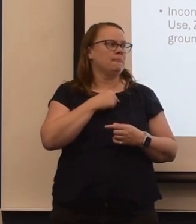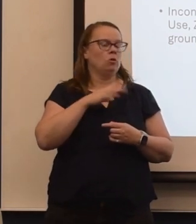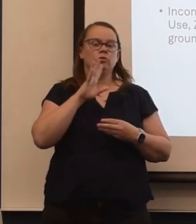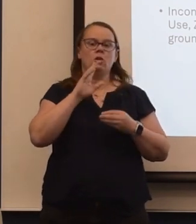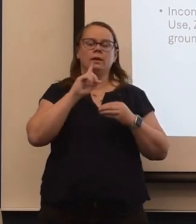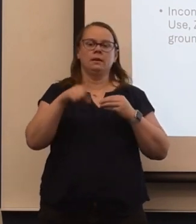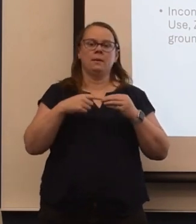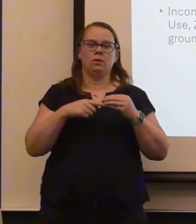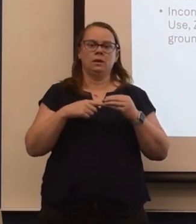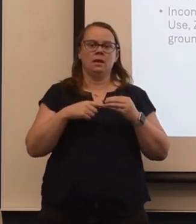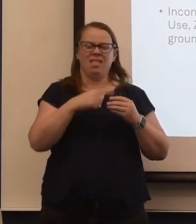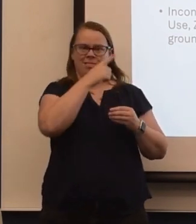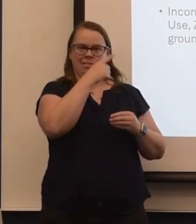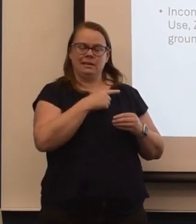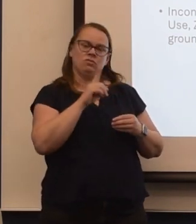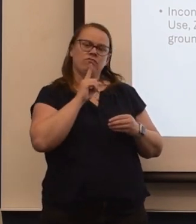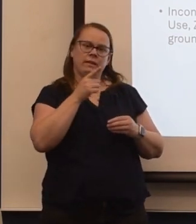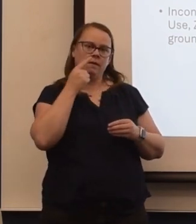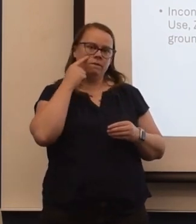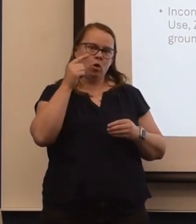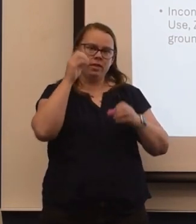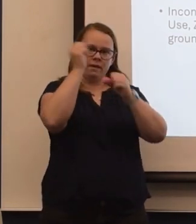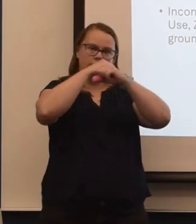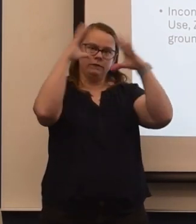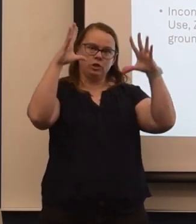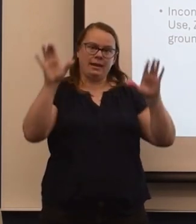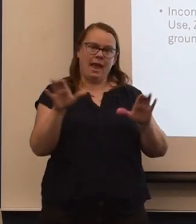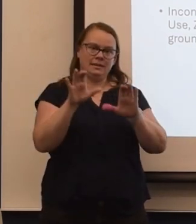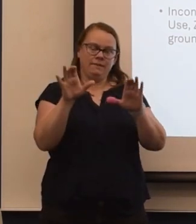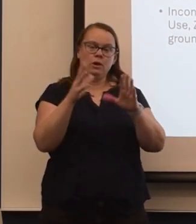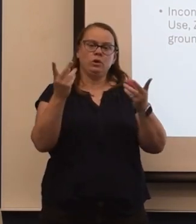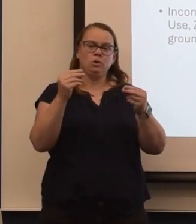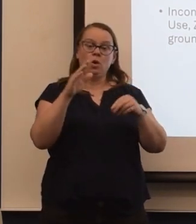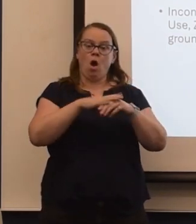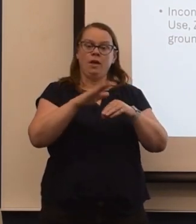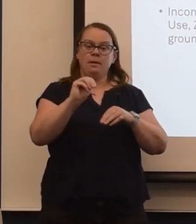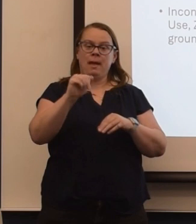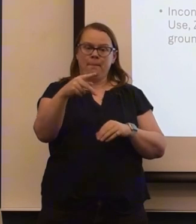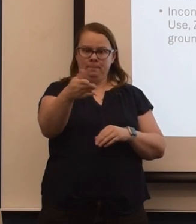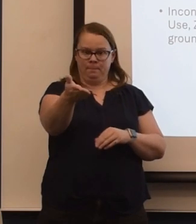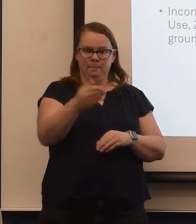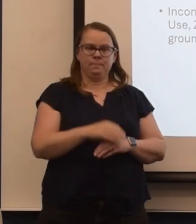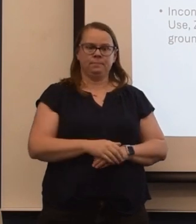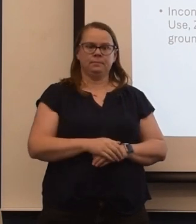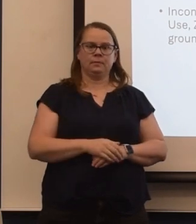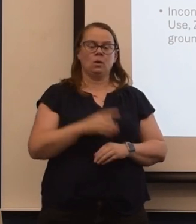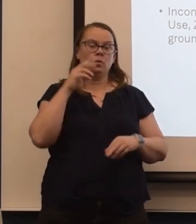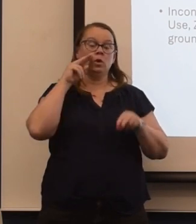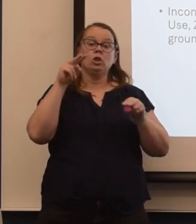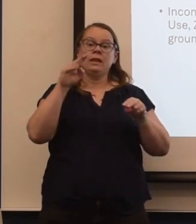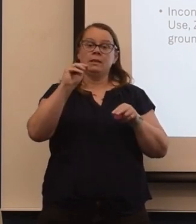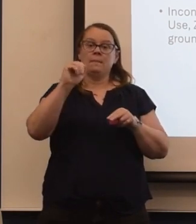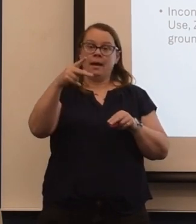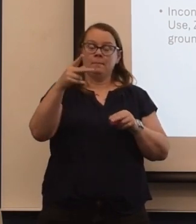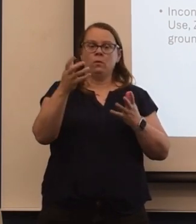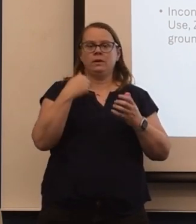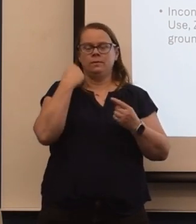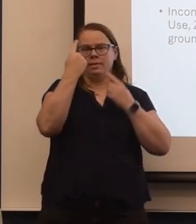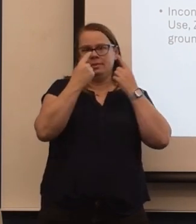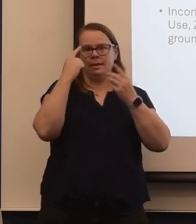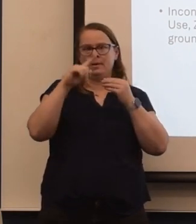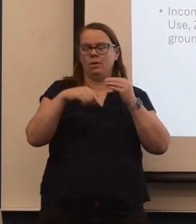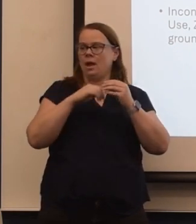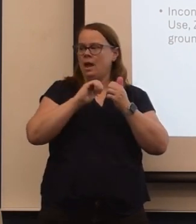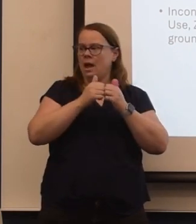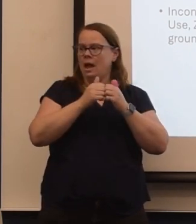when we're talking about, this is really for the visioning activity that we're going to do here on the map. As we're looking at the map, we want to think about